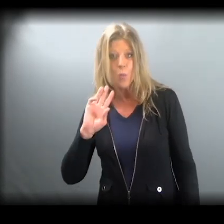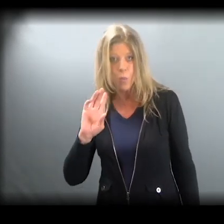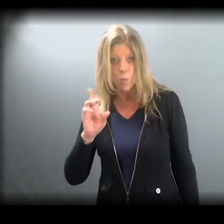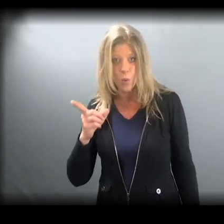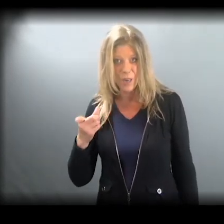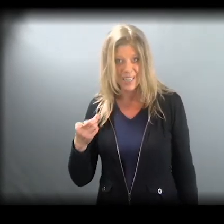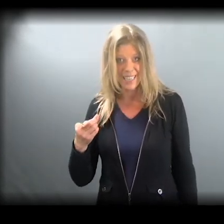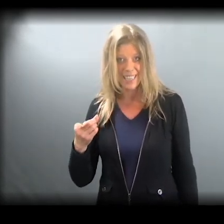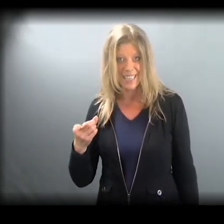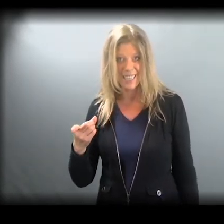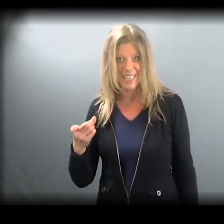Would